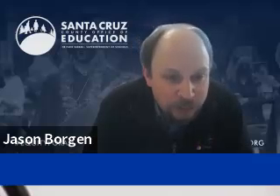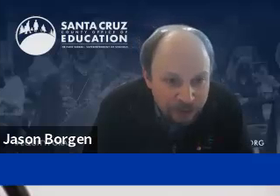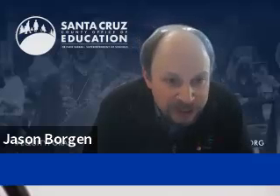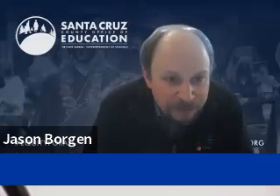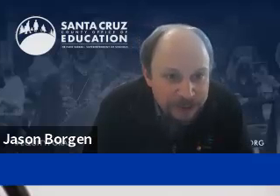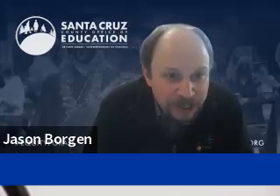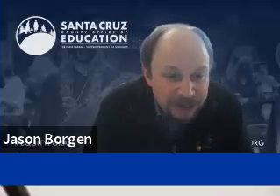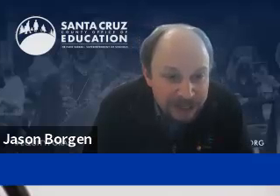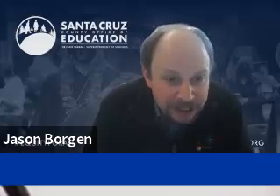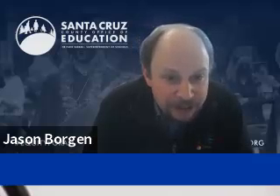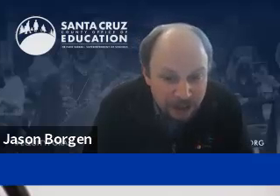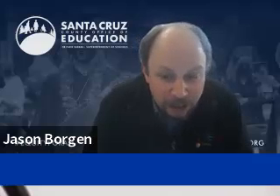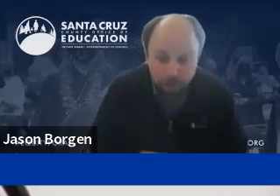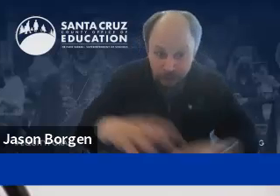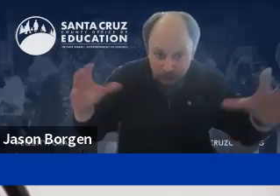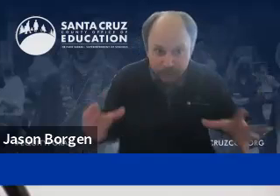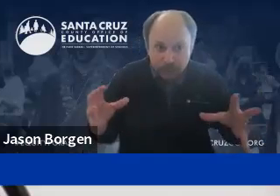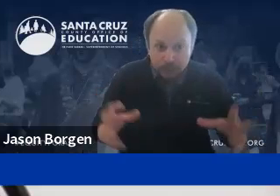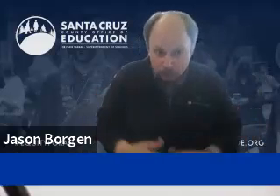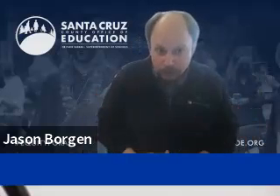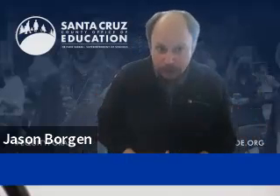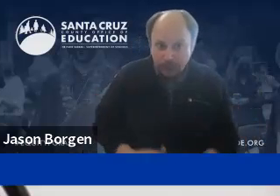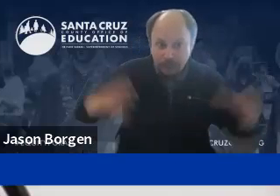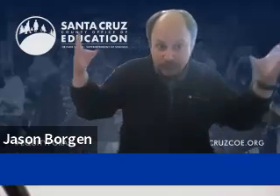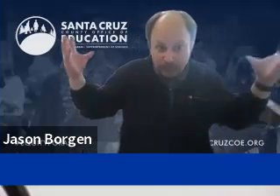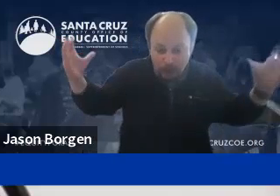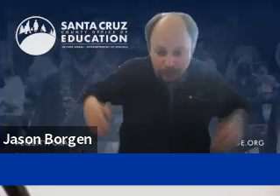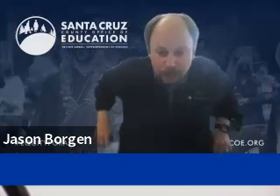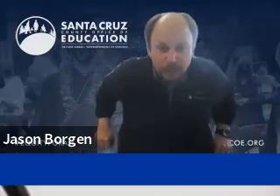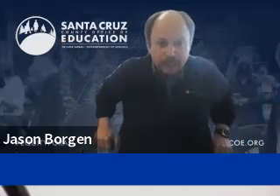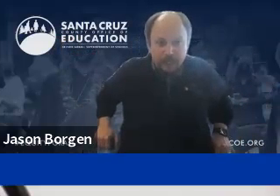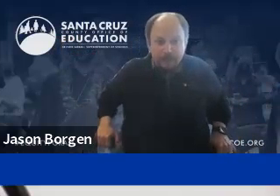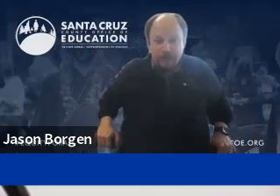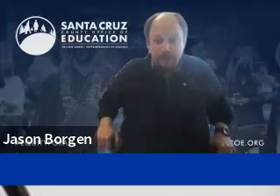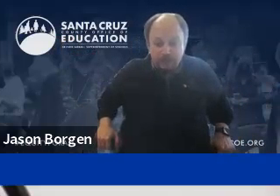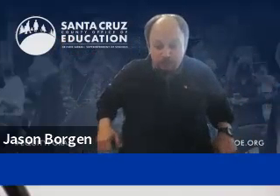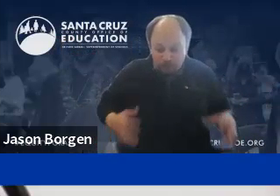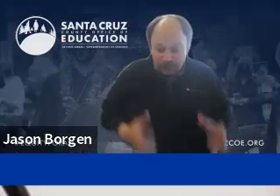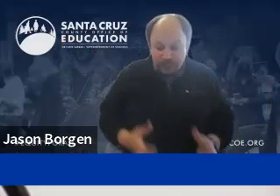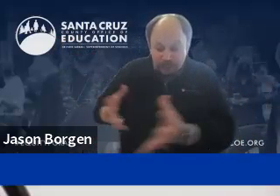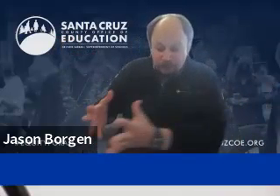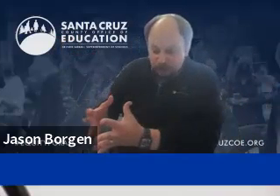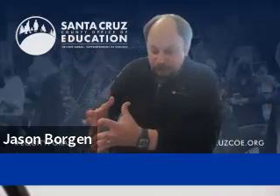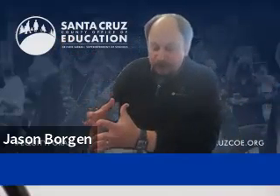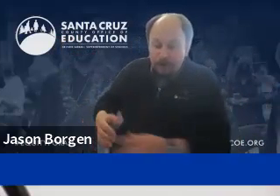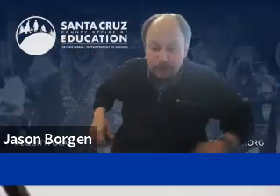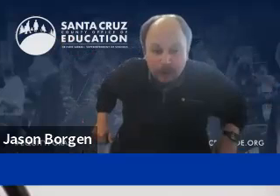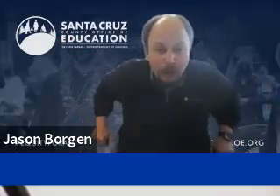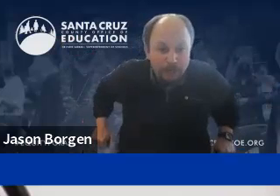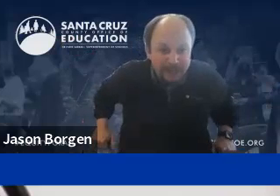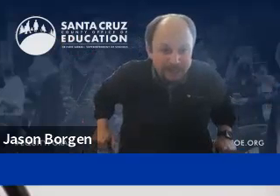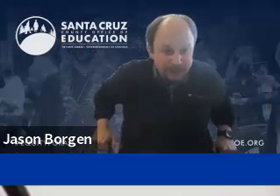to support this effort is going to be needed regionally, locally, and statewide. Is going to really need to help shift the